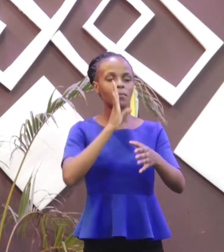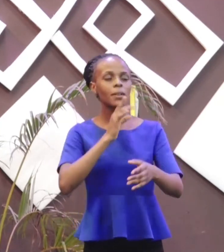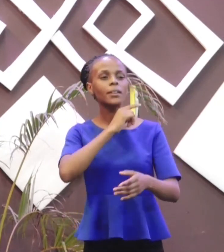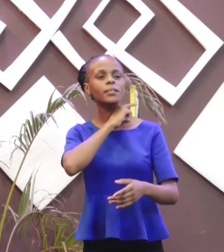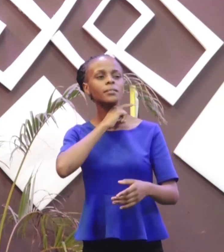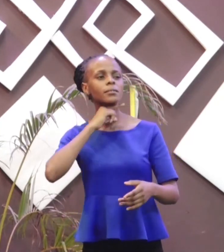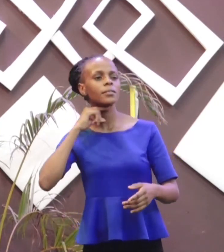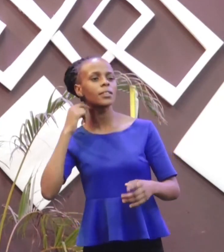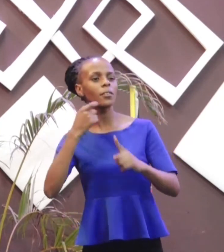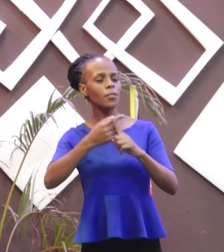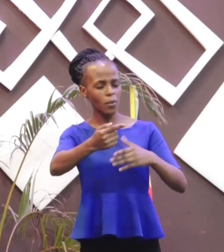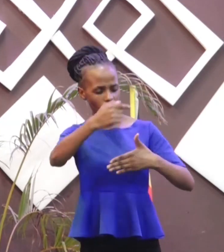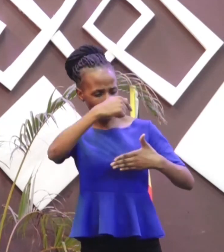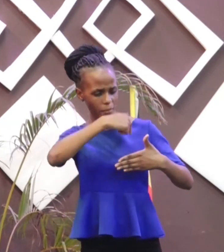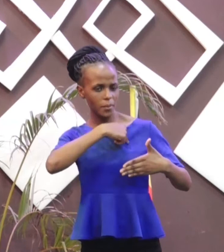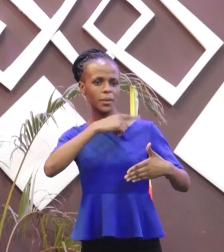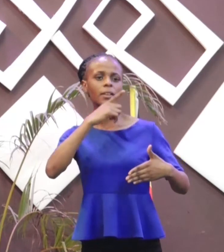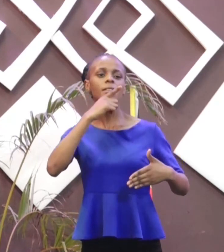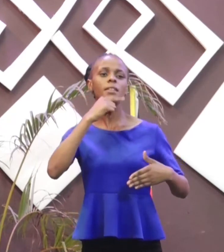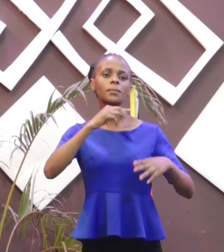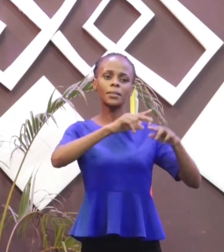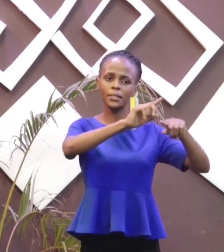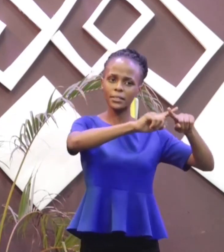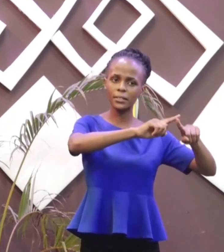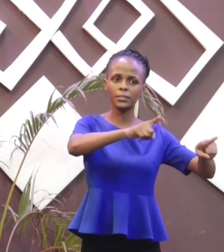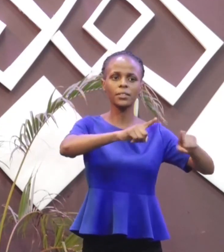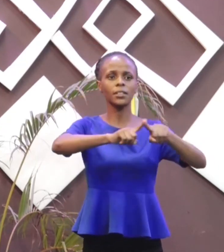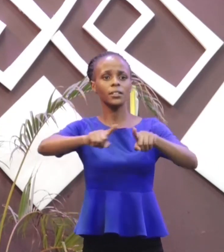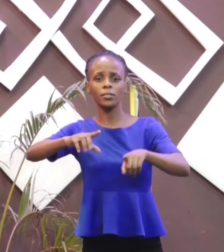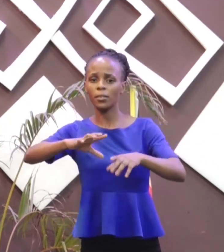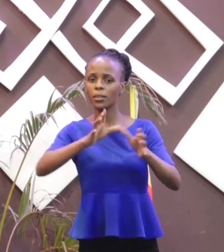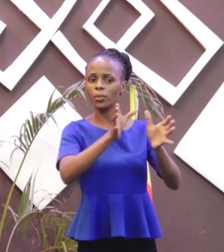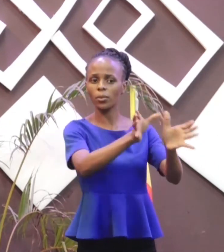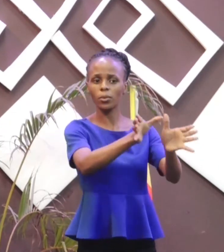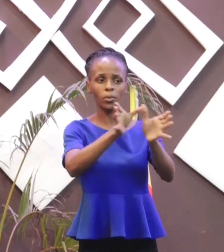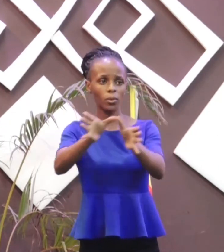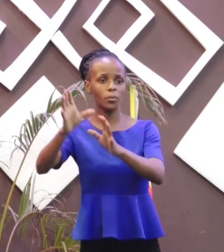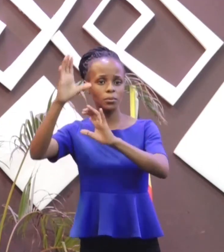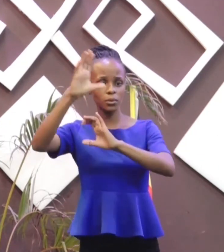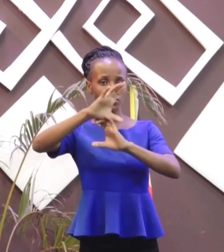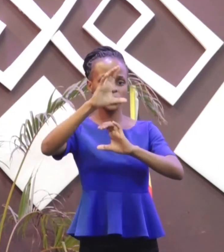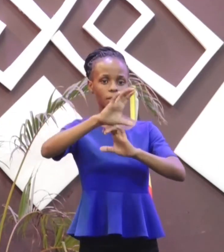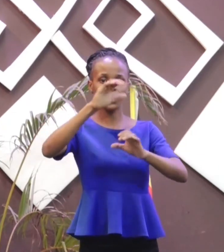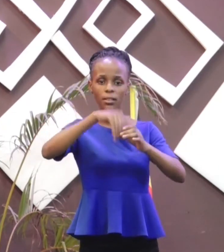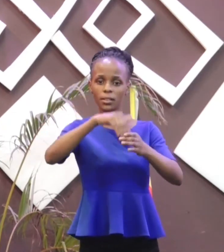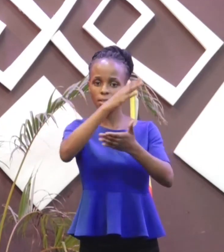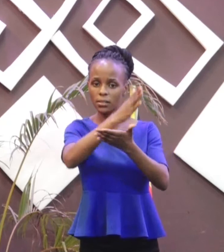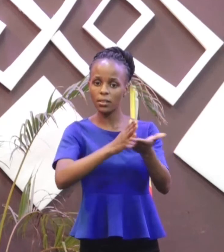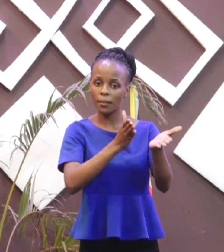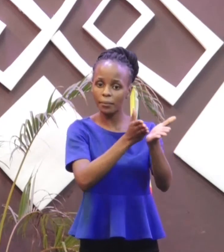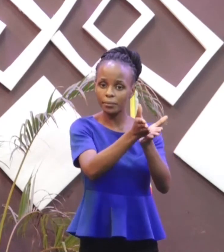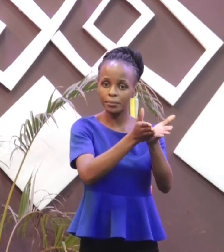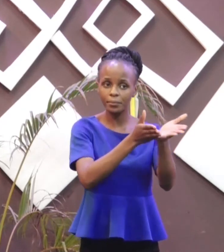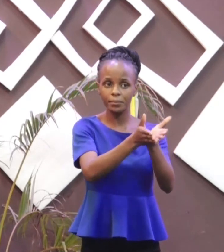basumba b'omuntu omunda abali mu branch churches mu session ezimu. We expect the